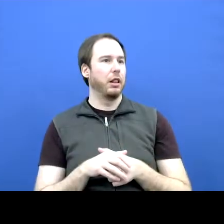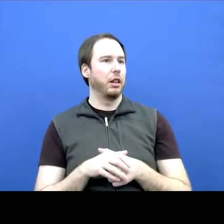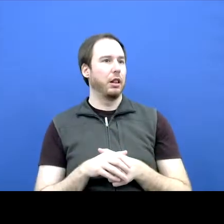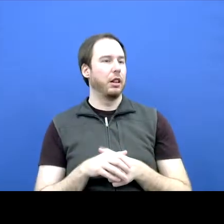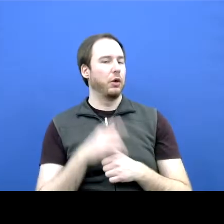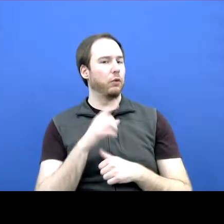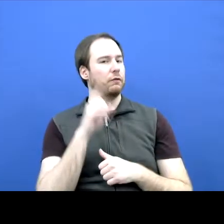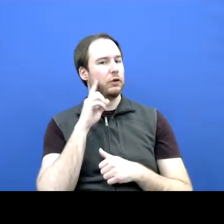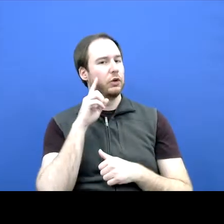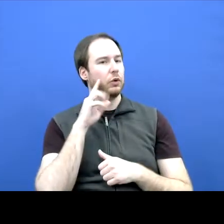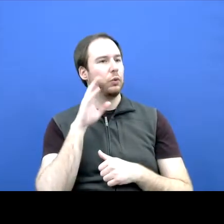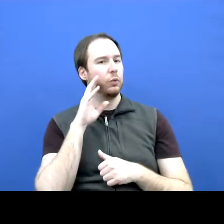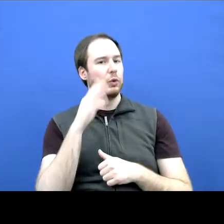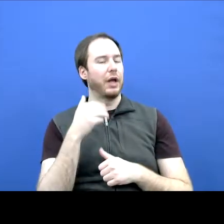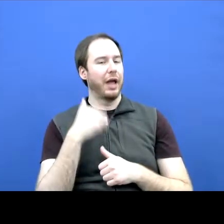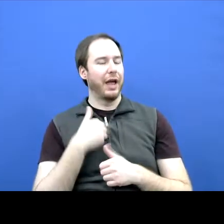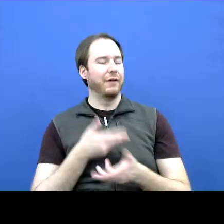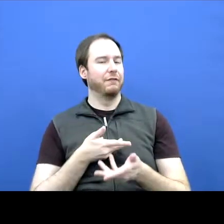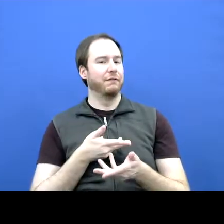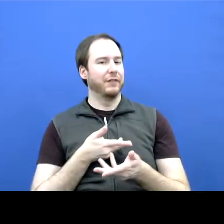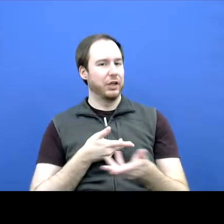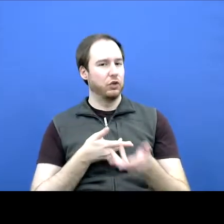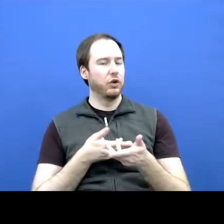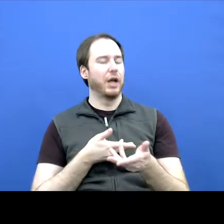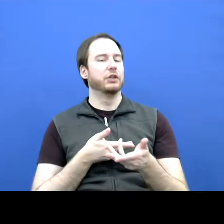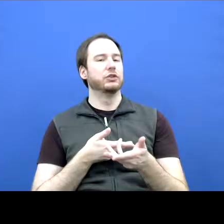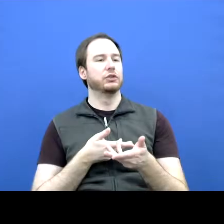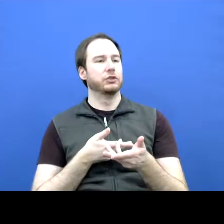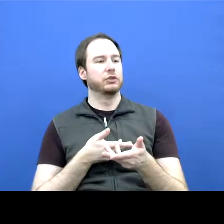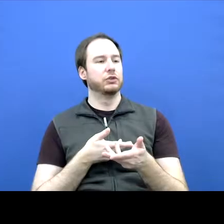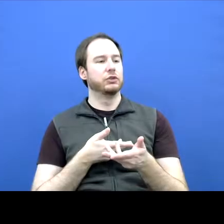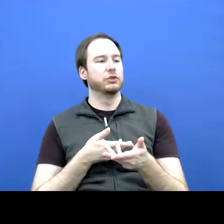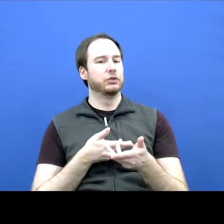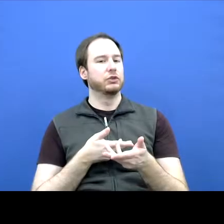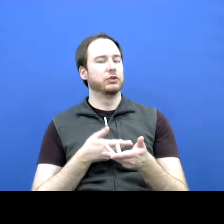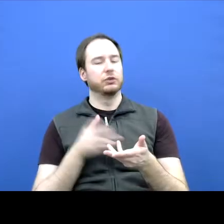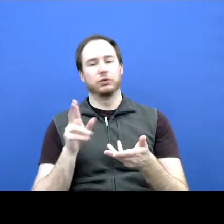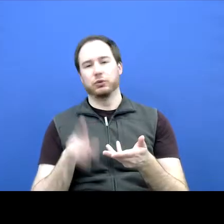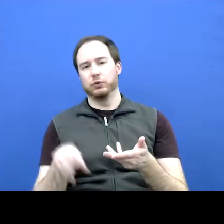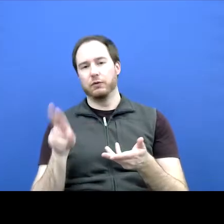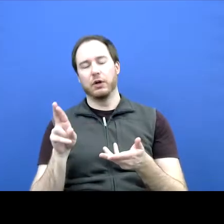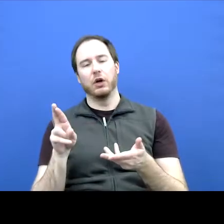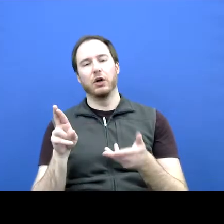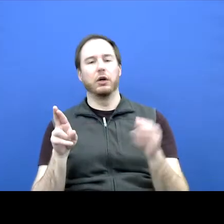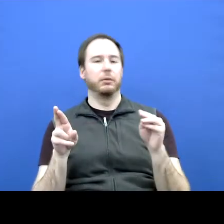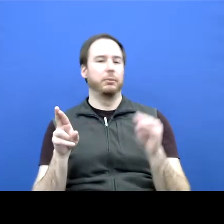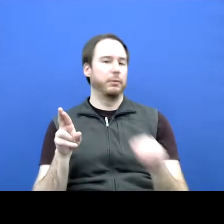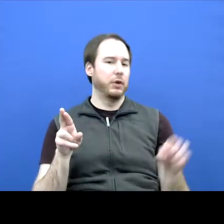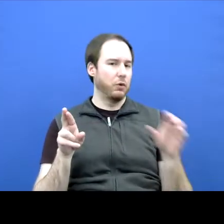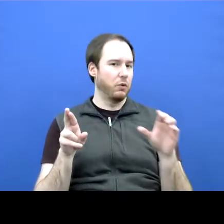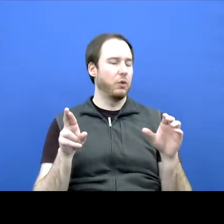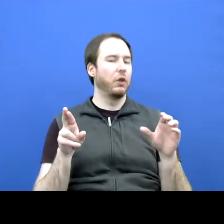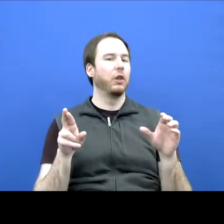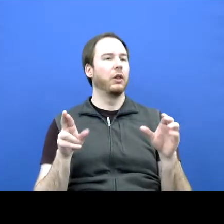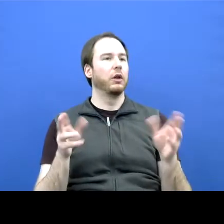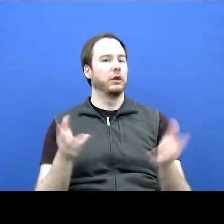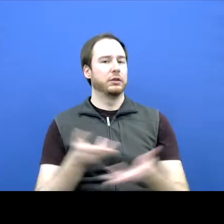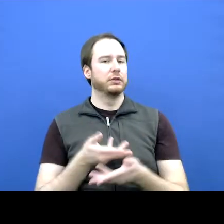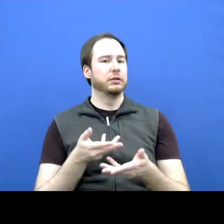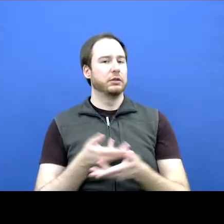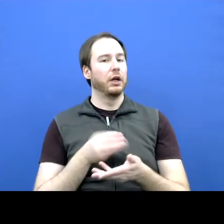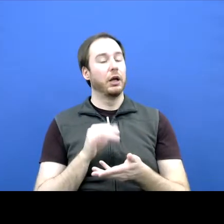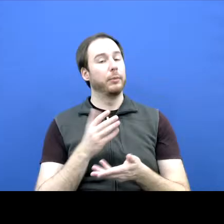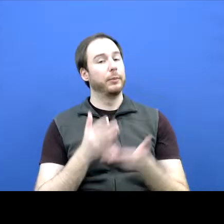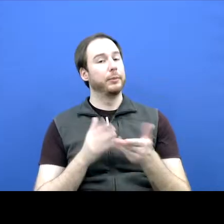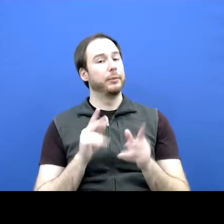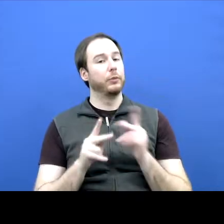As you've heard, there's going to be interaction amongst the university, amongst carryover staff, but also those people maybe even